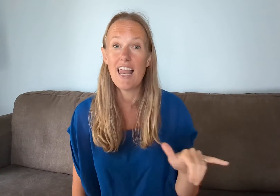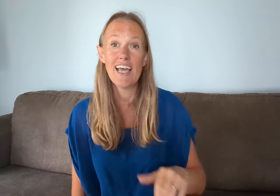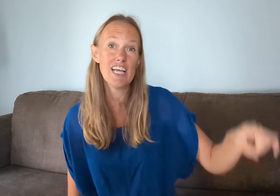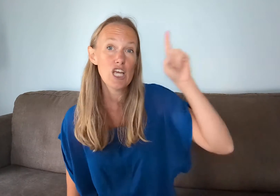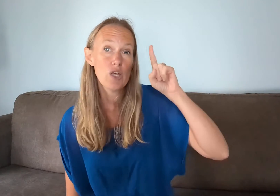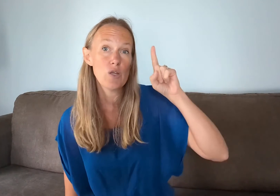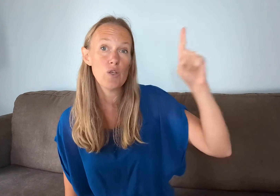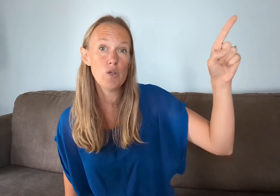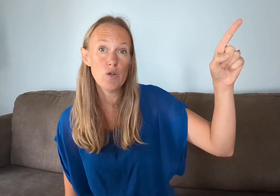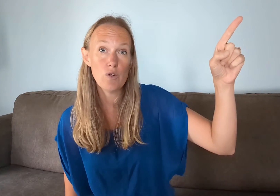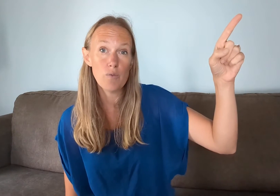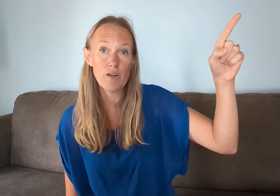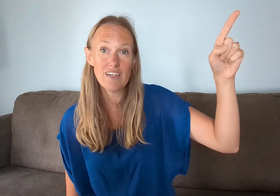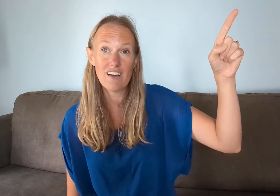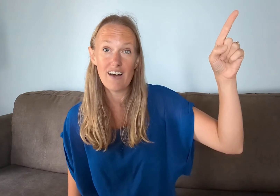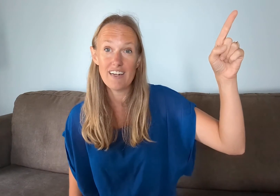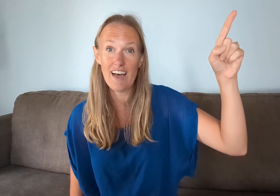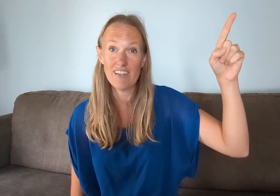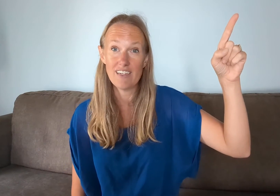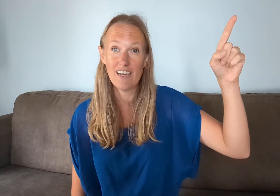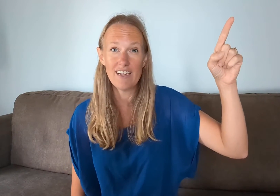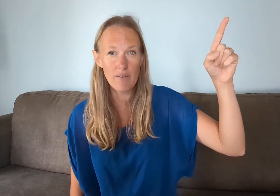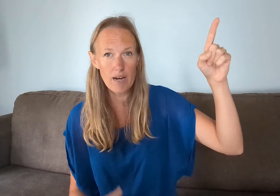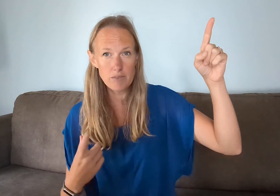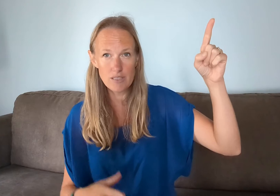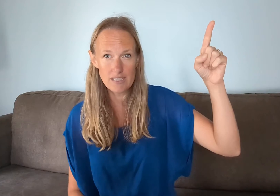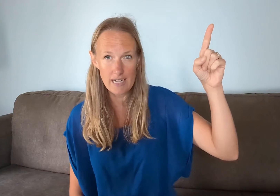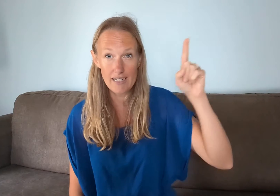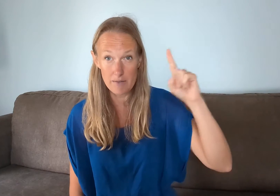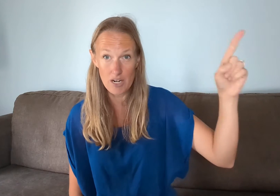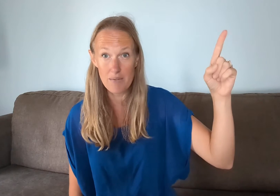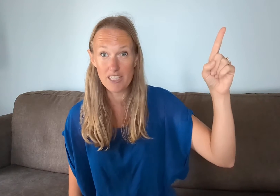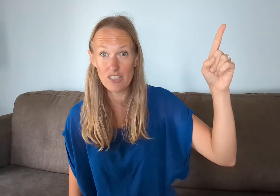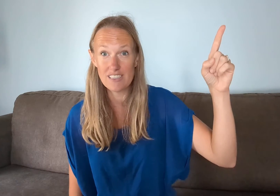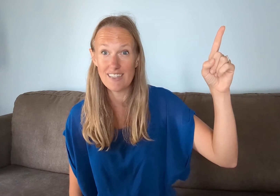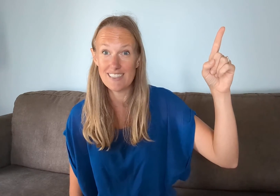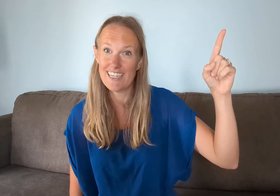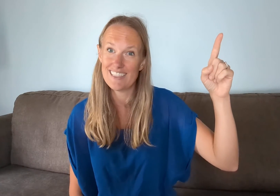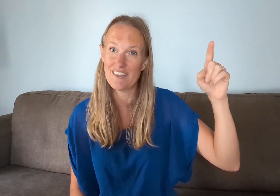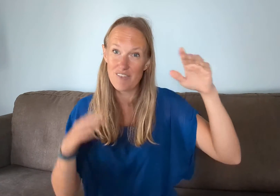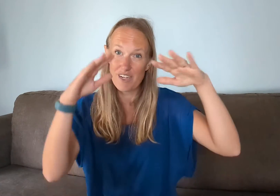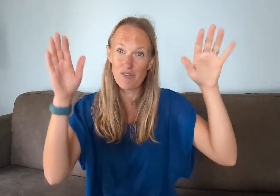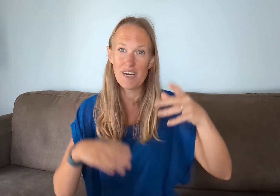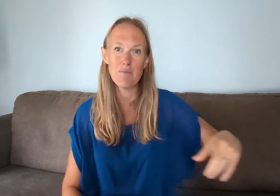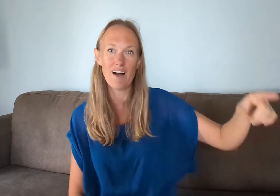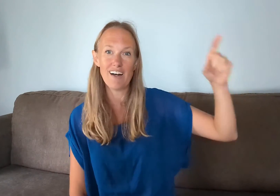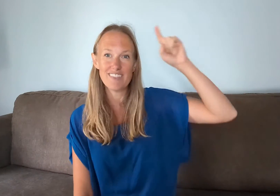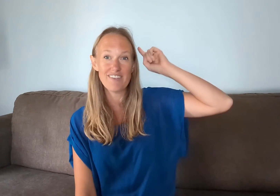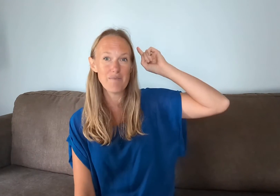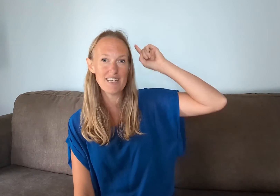like you, pointing to God in heaven, okay? When I'm doing the sign, I try to make sure the sign stays in the video frame, but often if I'm signing